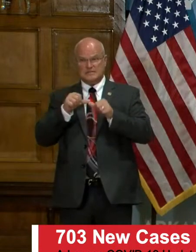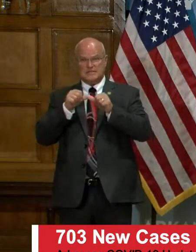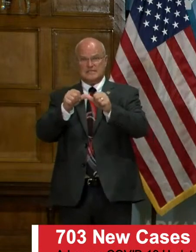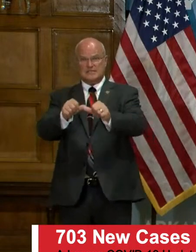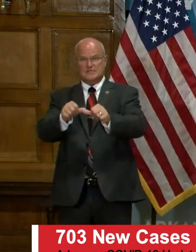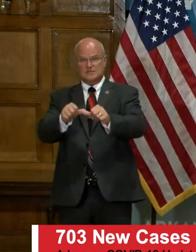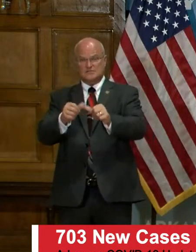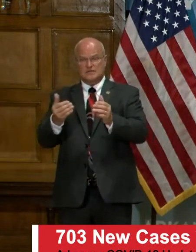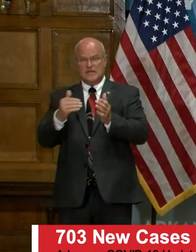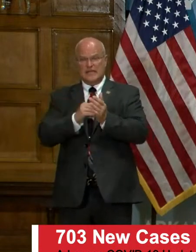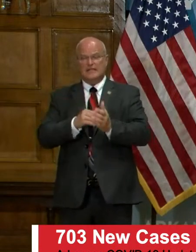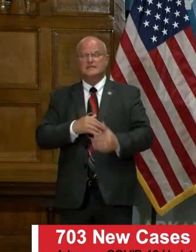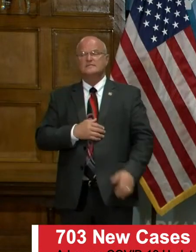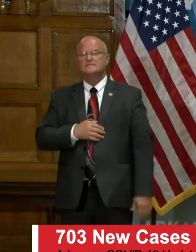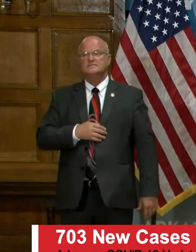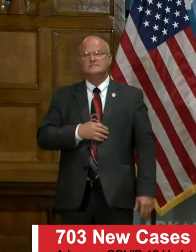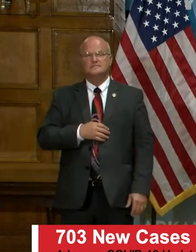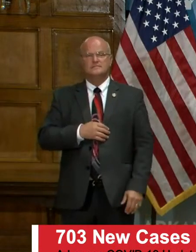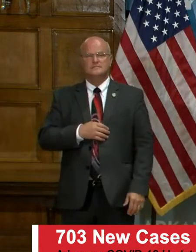is extended again?